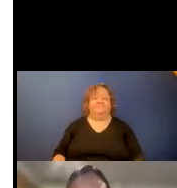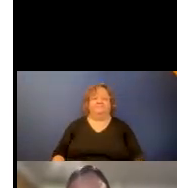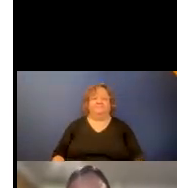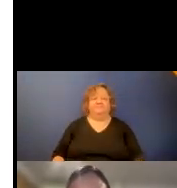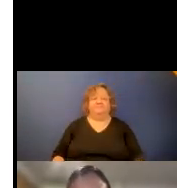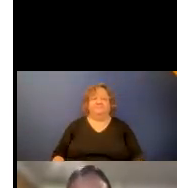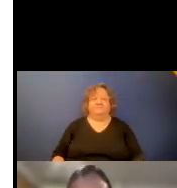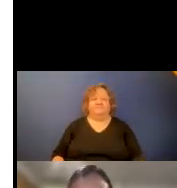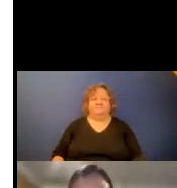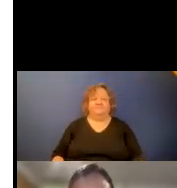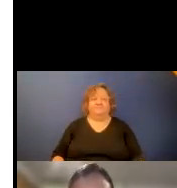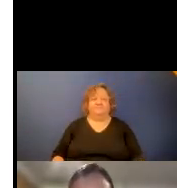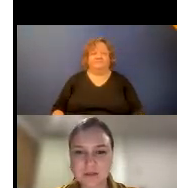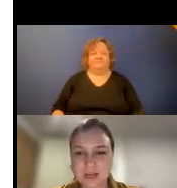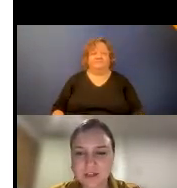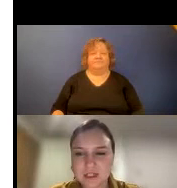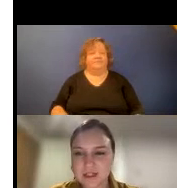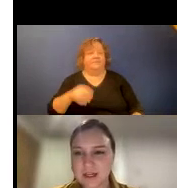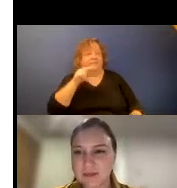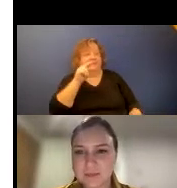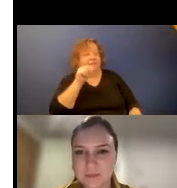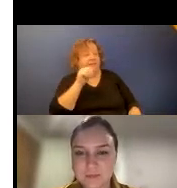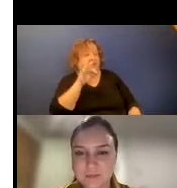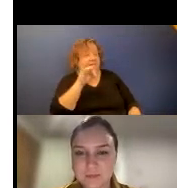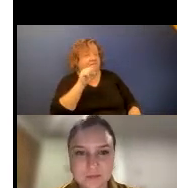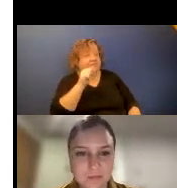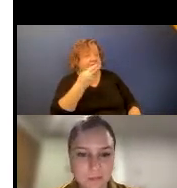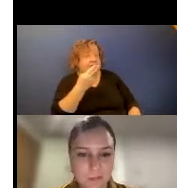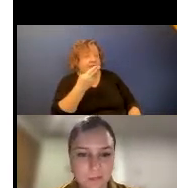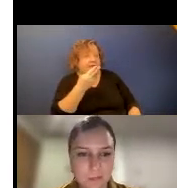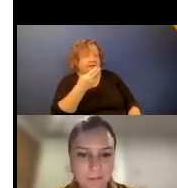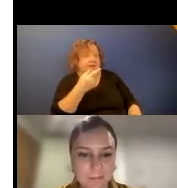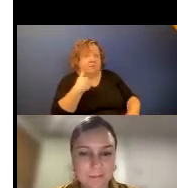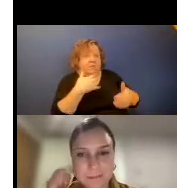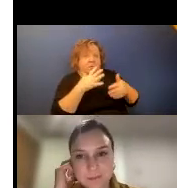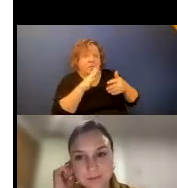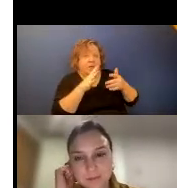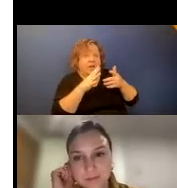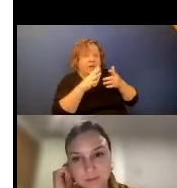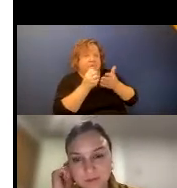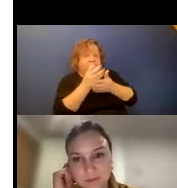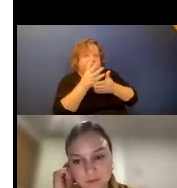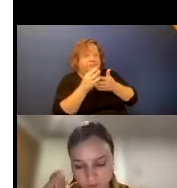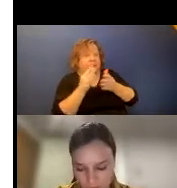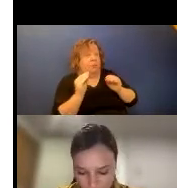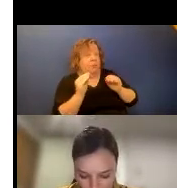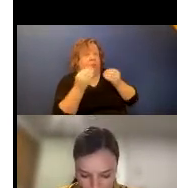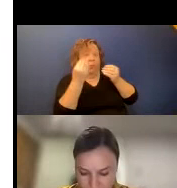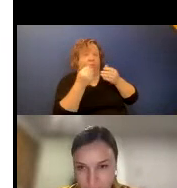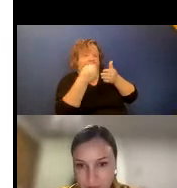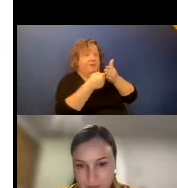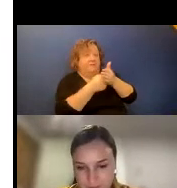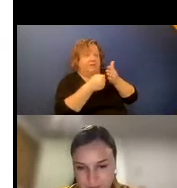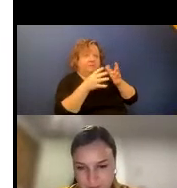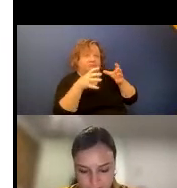Nafisa, would you like to just quickly touch on the Youth Advocacy Lab? Yes, and maybe just to also add, in terms of the Global Practice Lab, we're